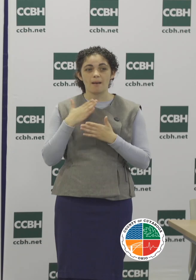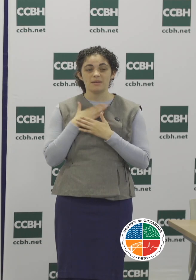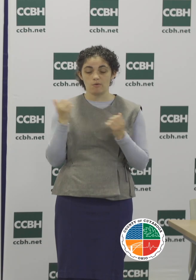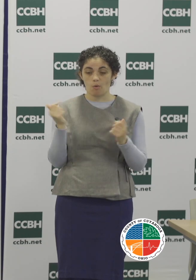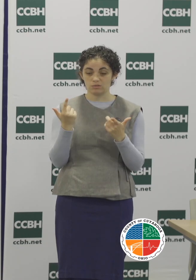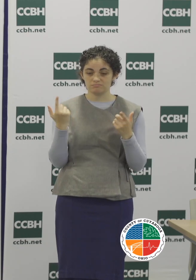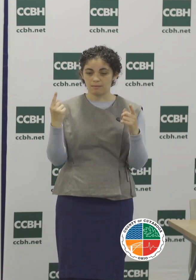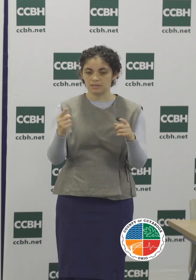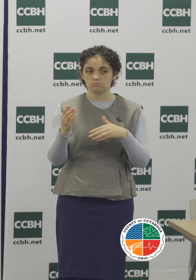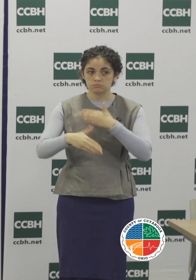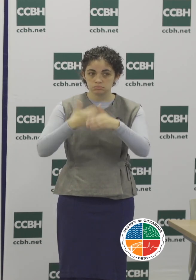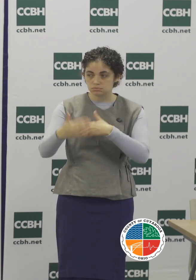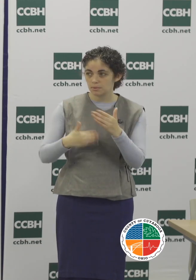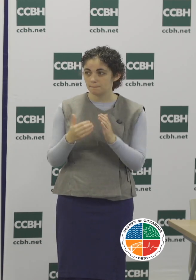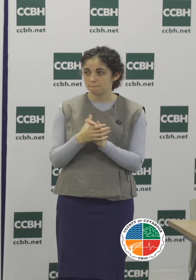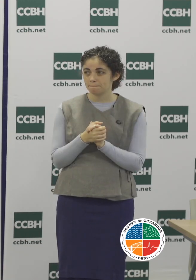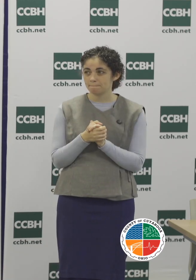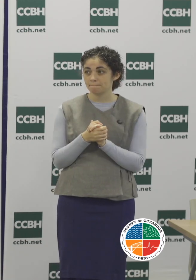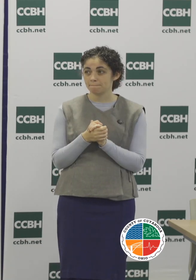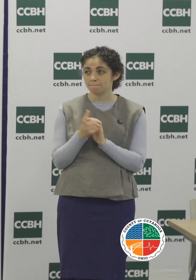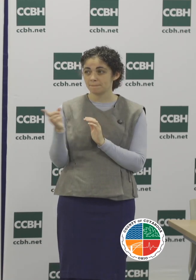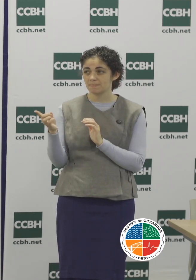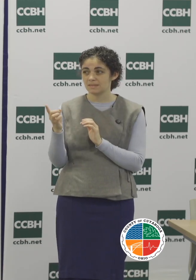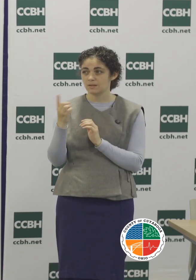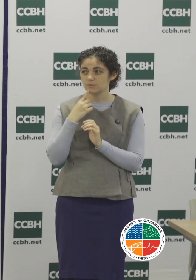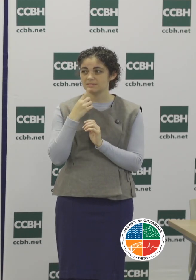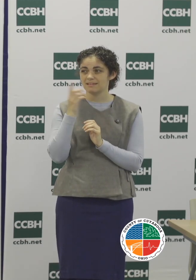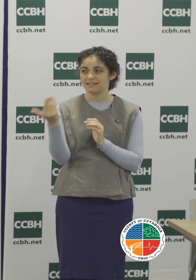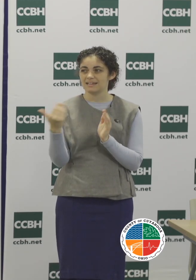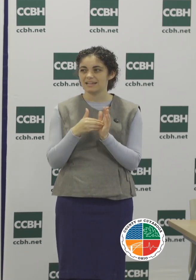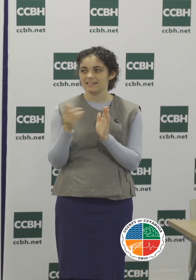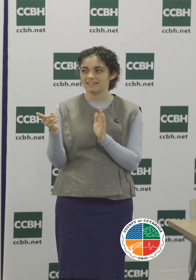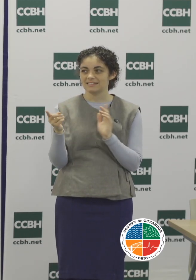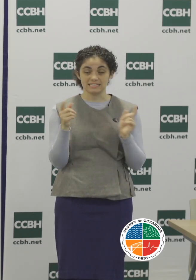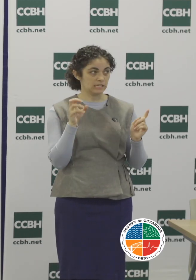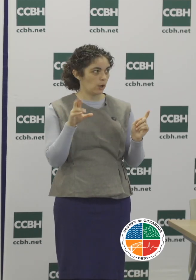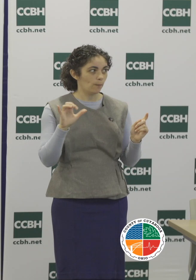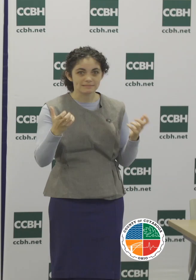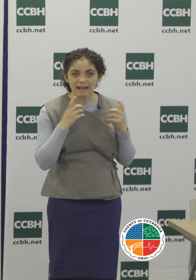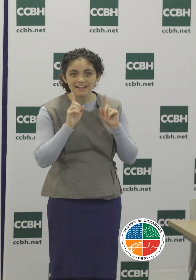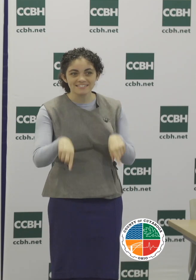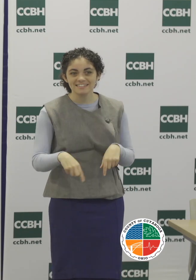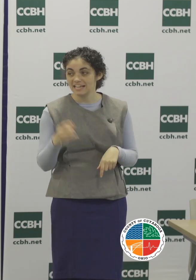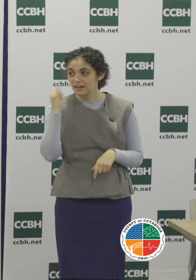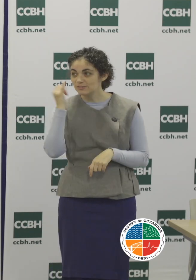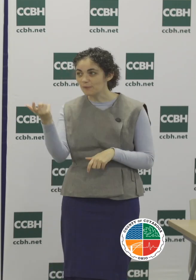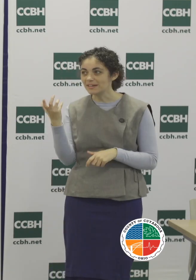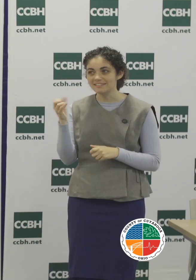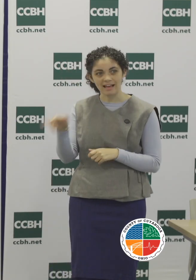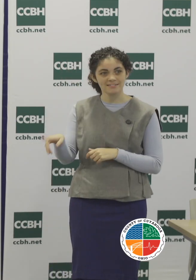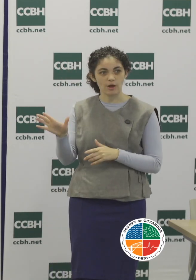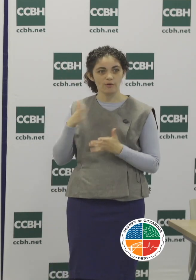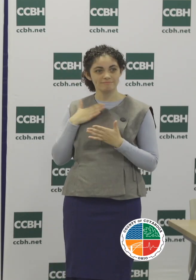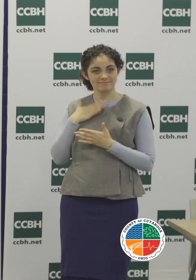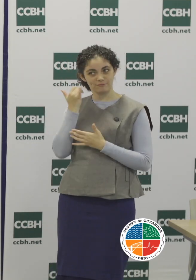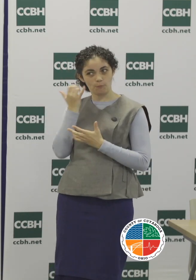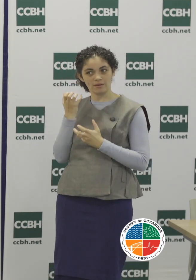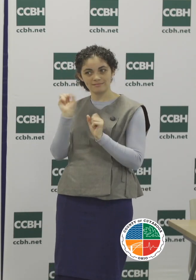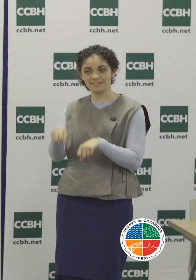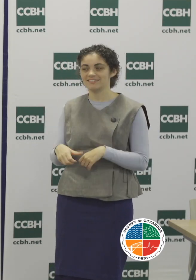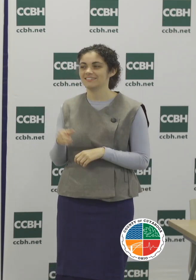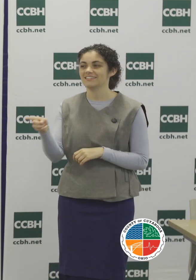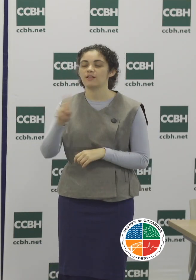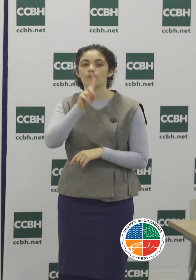things are going? Yeah, so I'll repeat the question, and then Terry looks like he wants to answer, so I'd be happy to step out of the way.